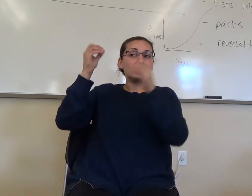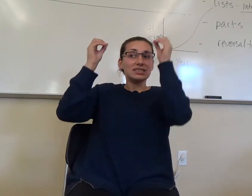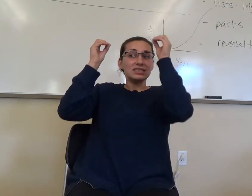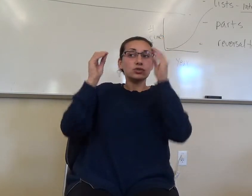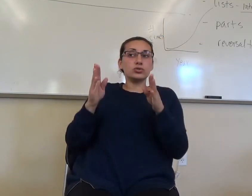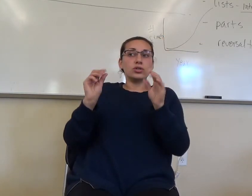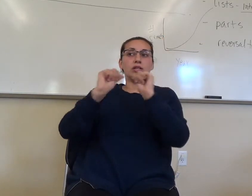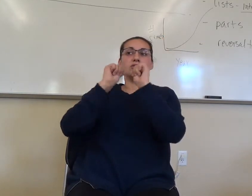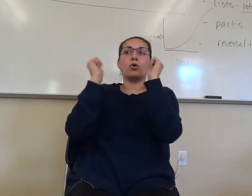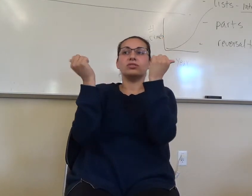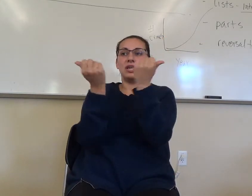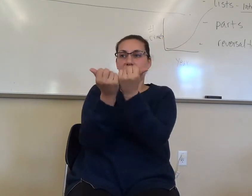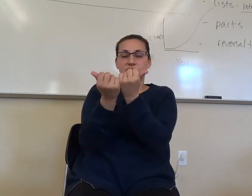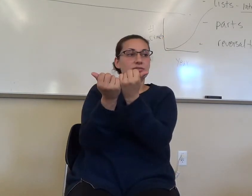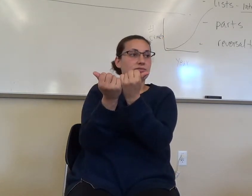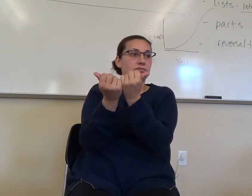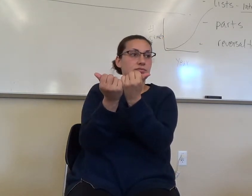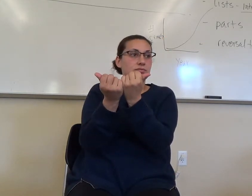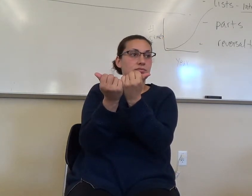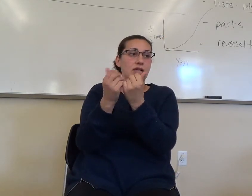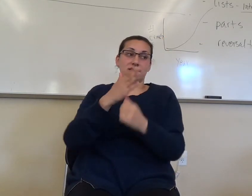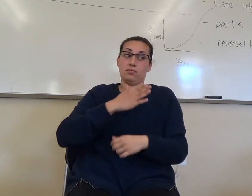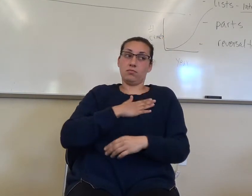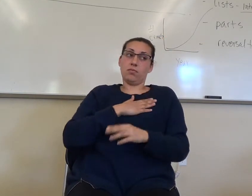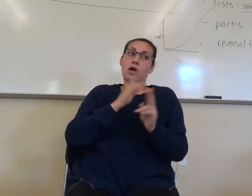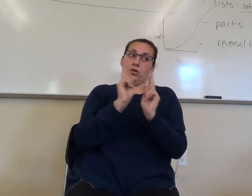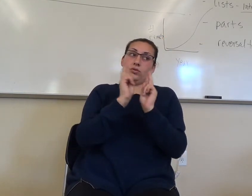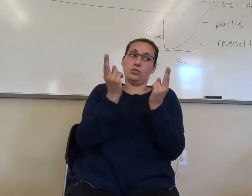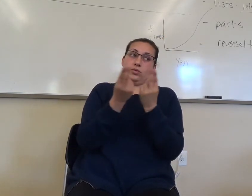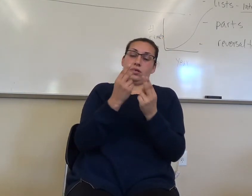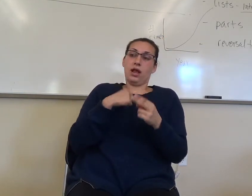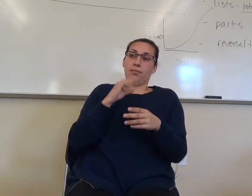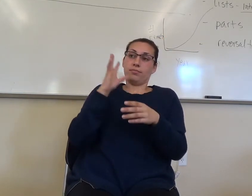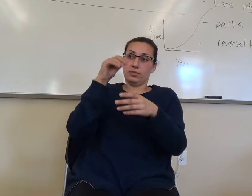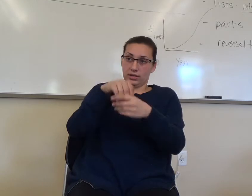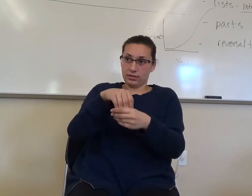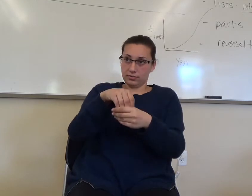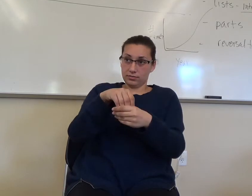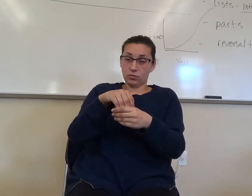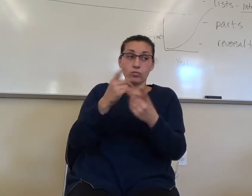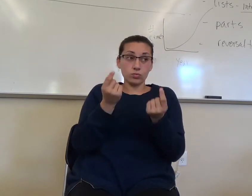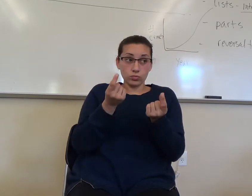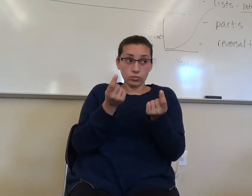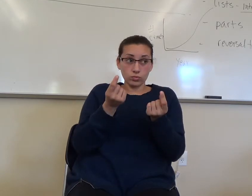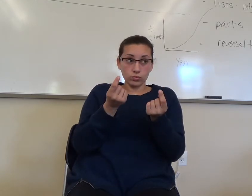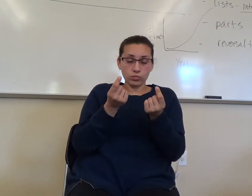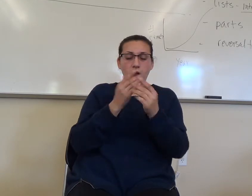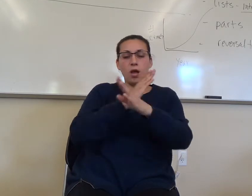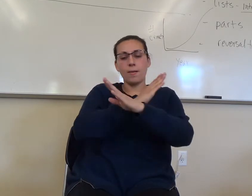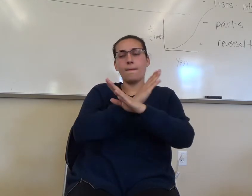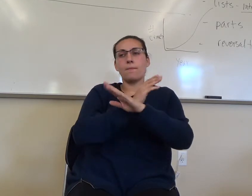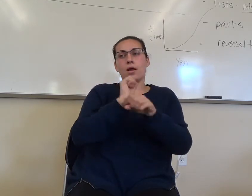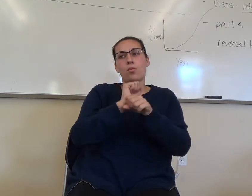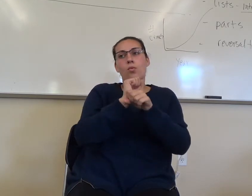Association. That's the union that what they do is they protect workers' rights,